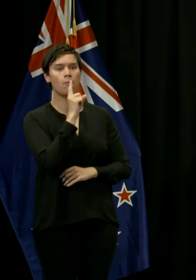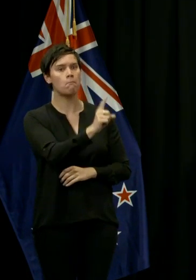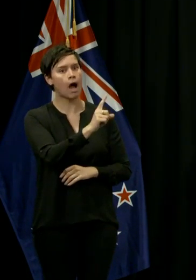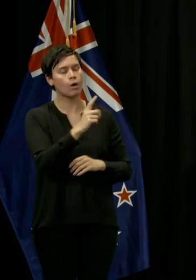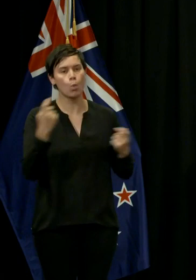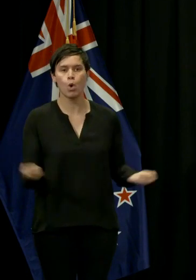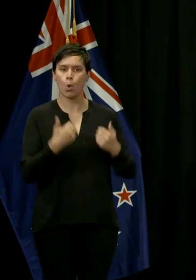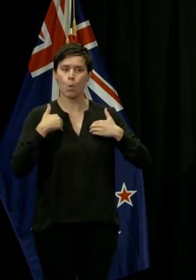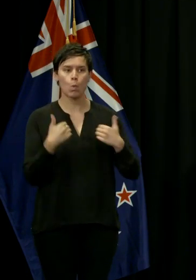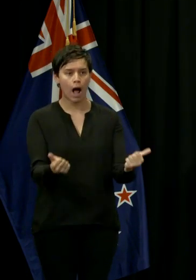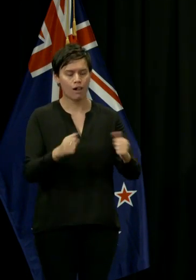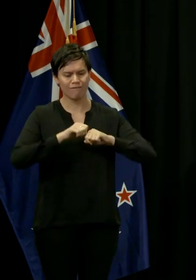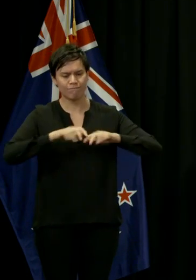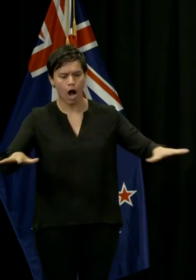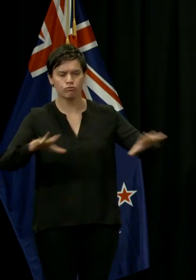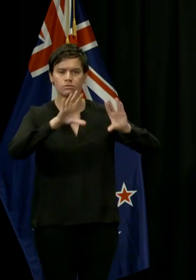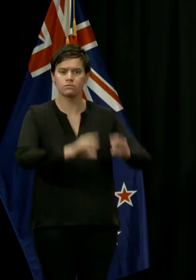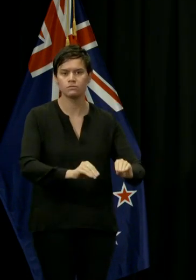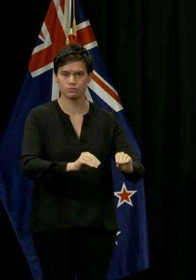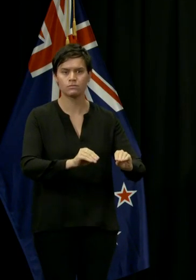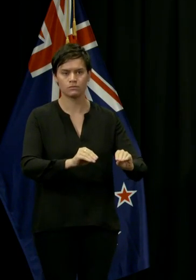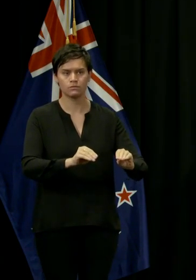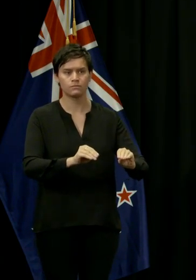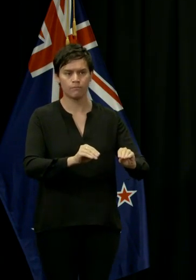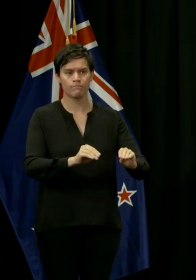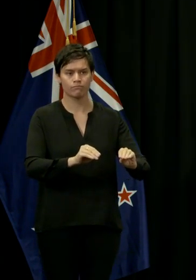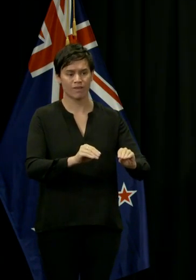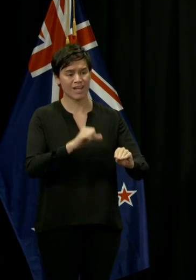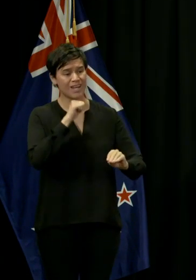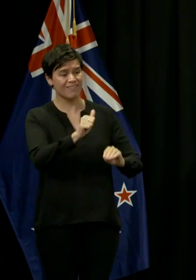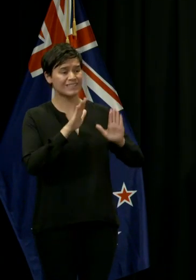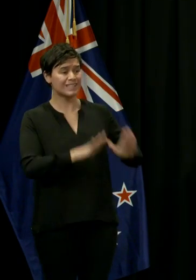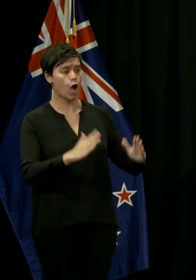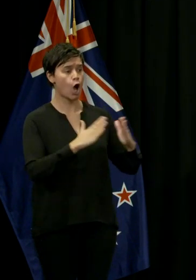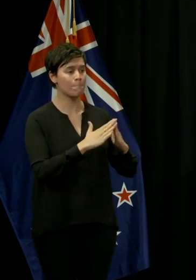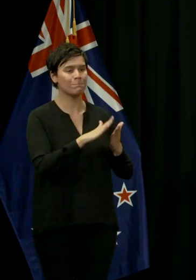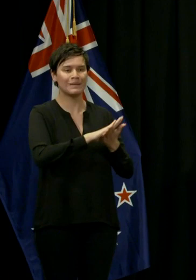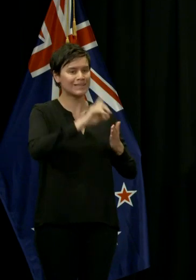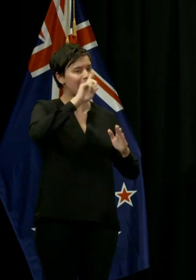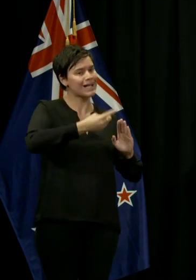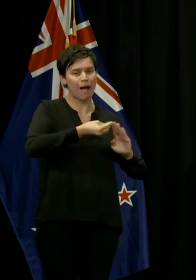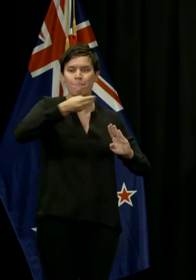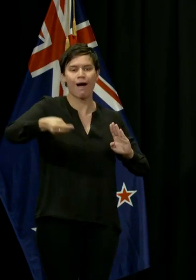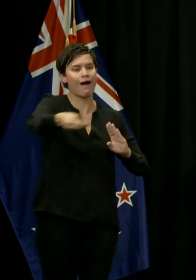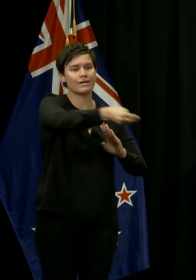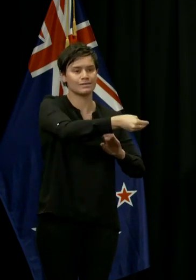virus. It denies it a place to go and will help give our healthcare system a fighting